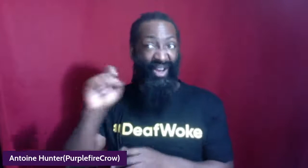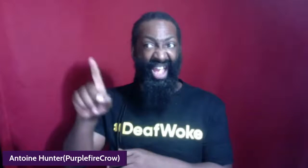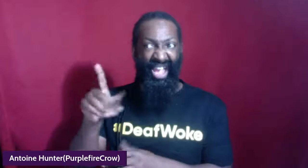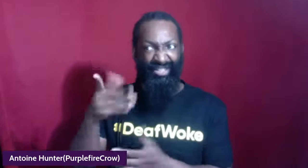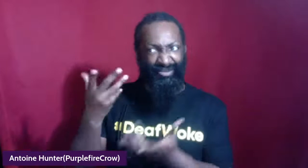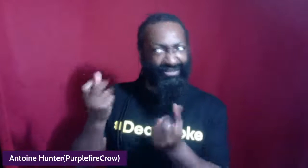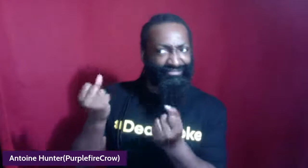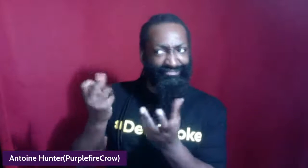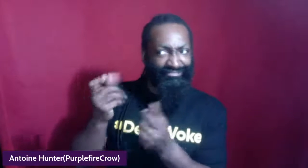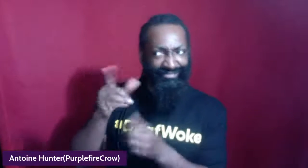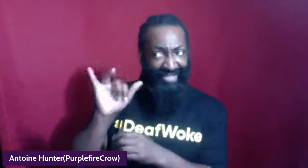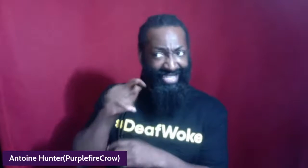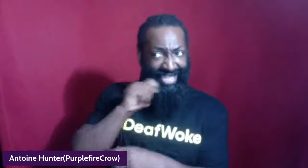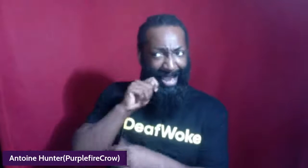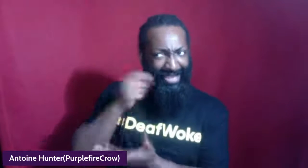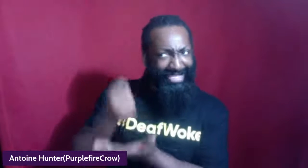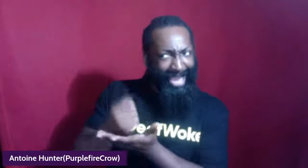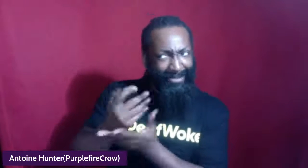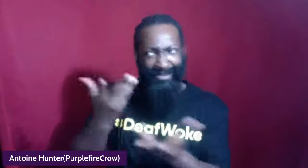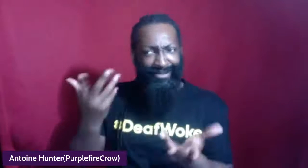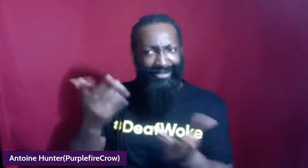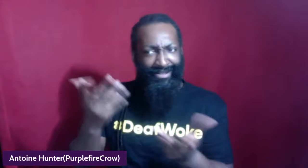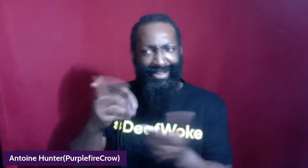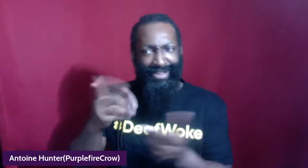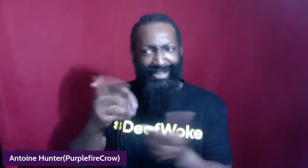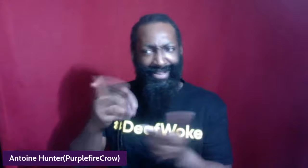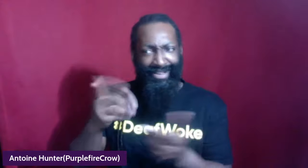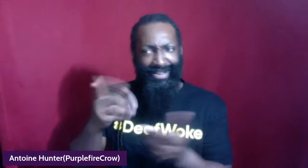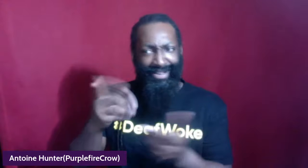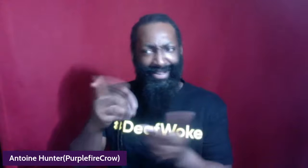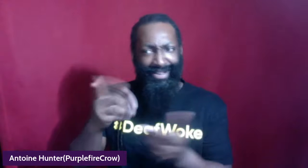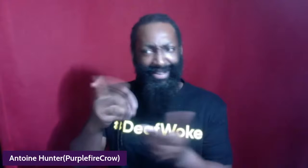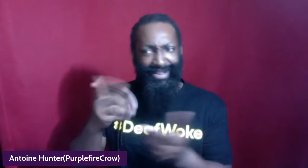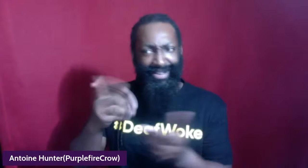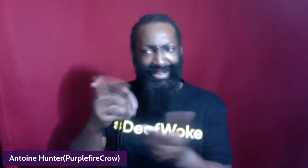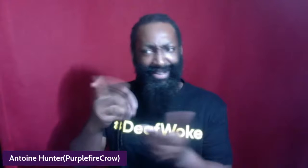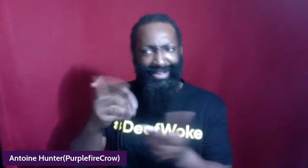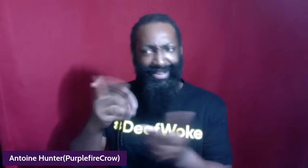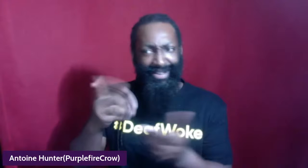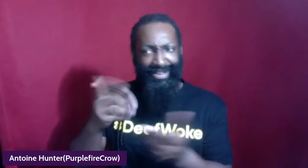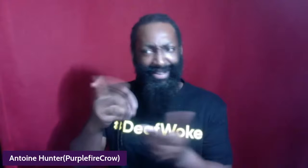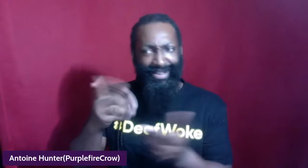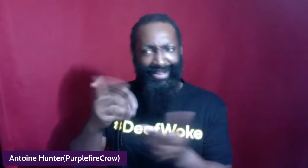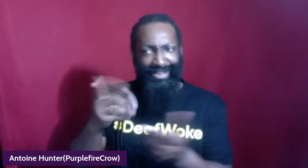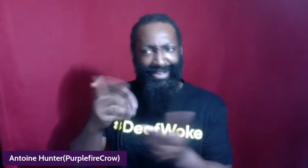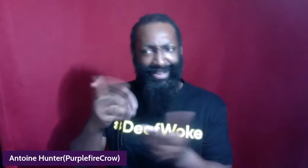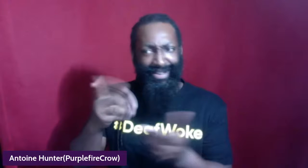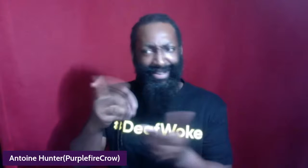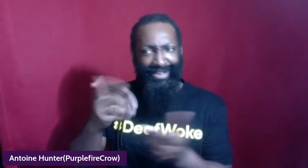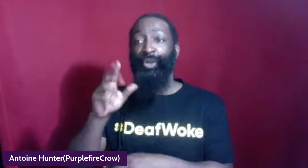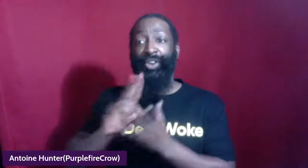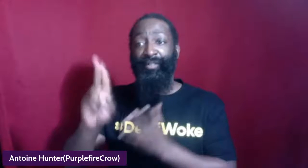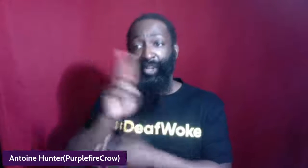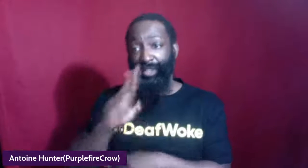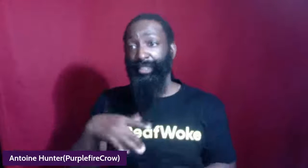She went to Temple University, got her BFA in dance.